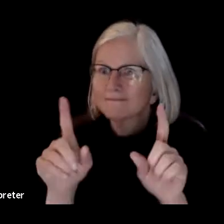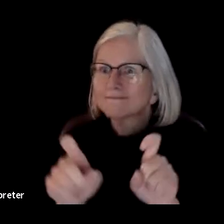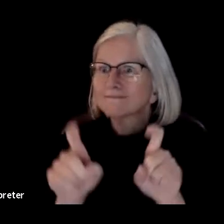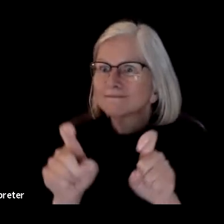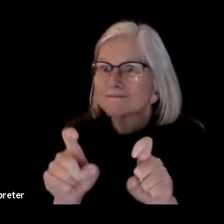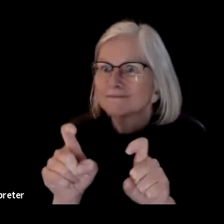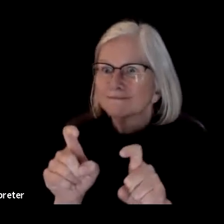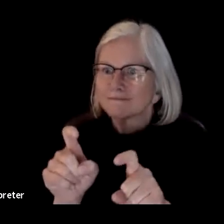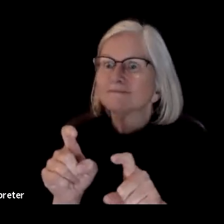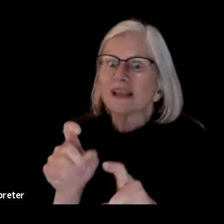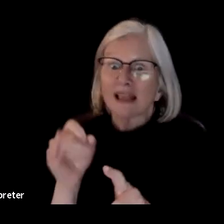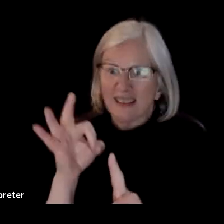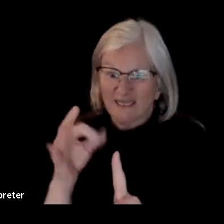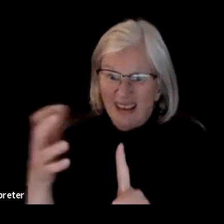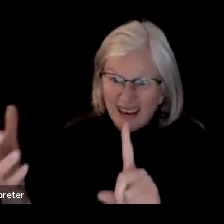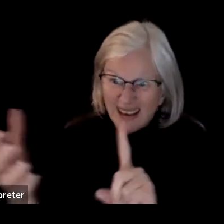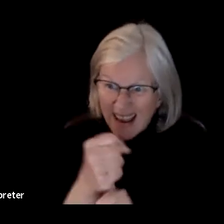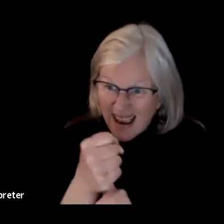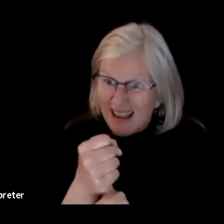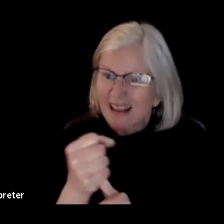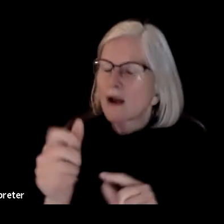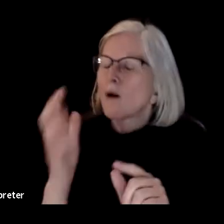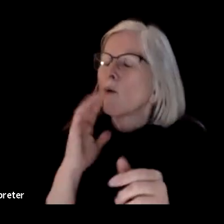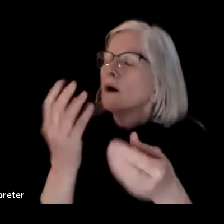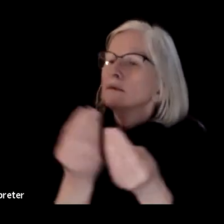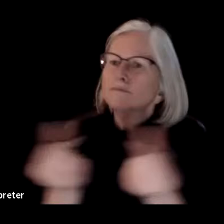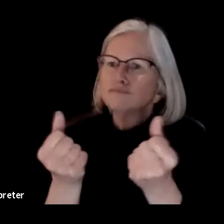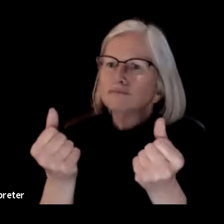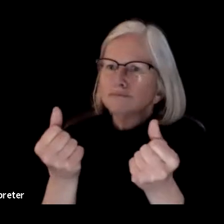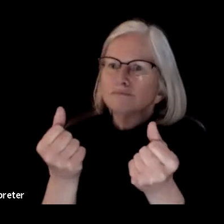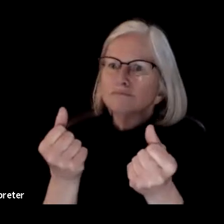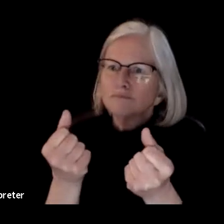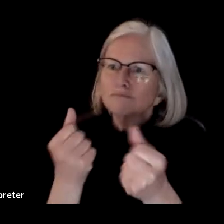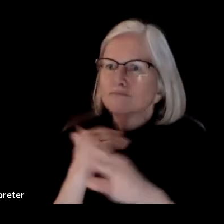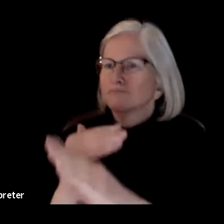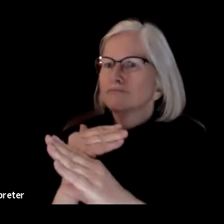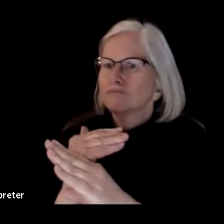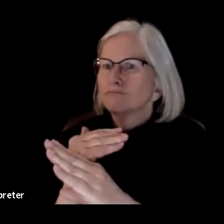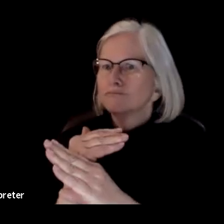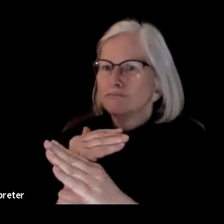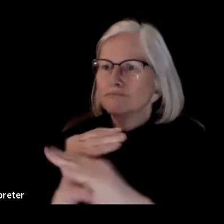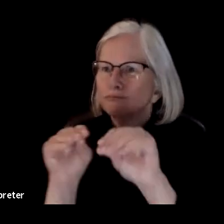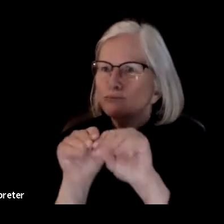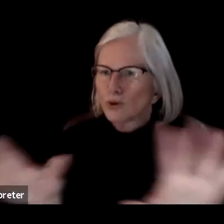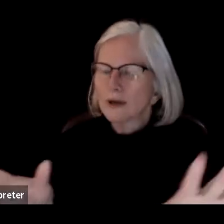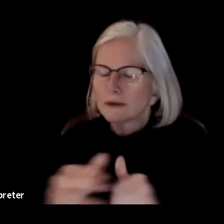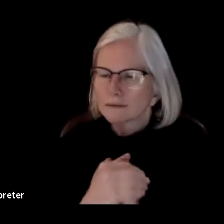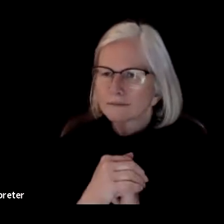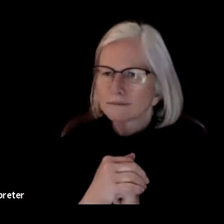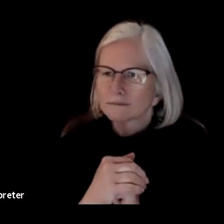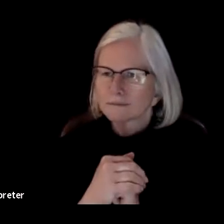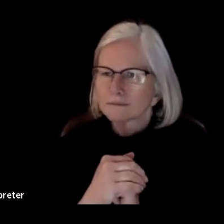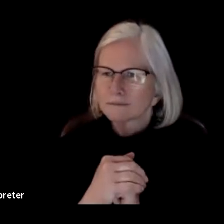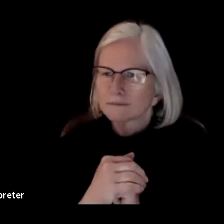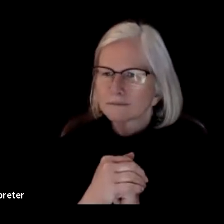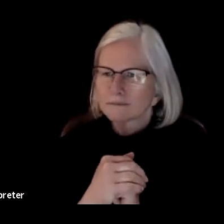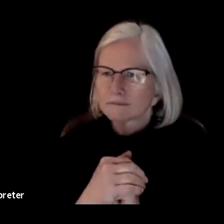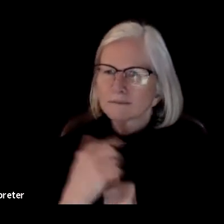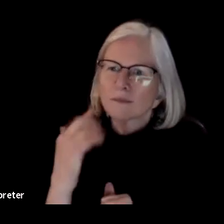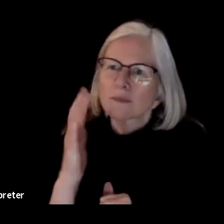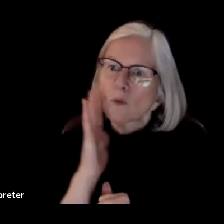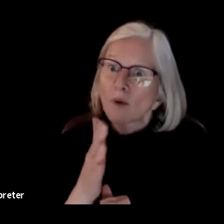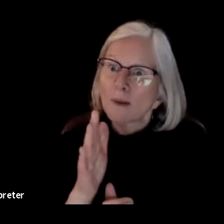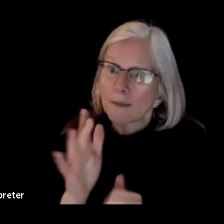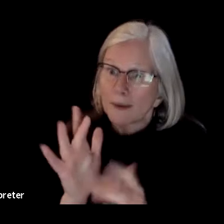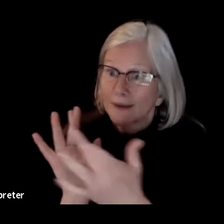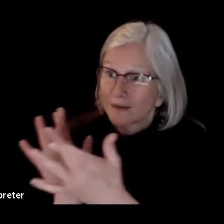early and prevent it from becoming many cases. We'll be reaching out and providing a range of